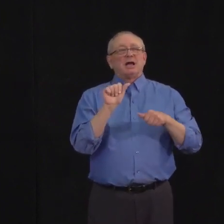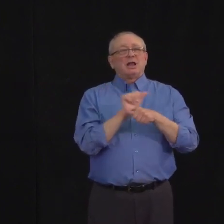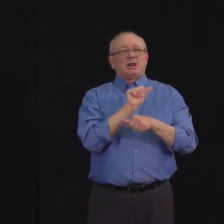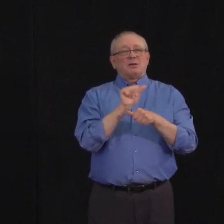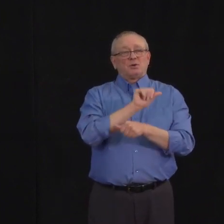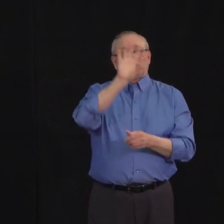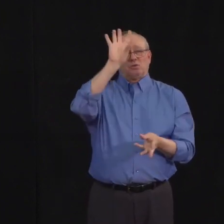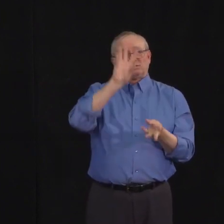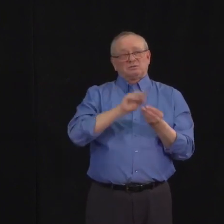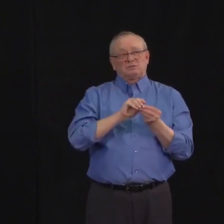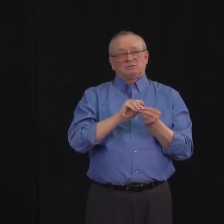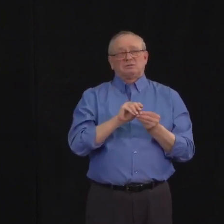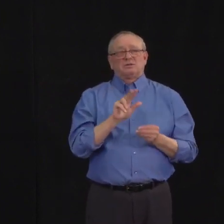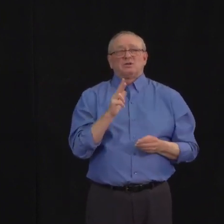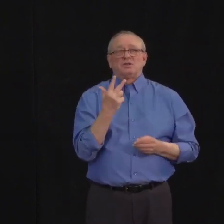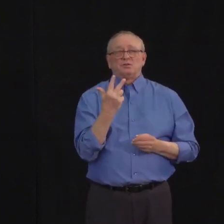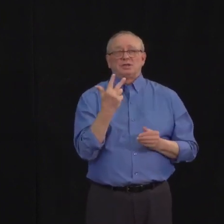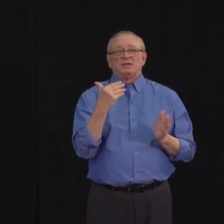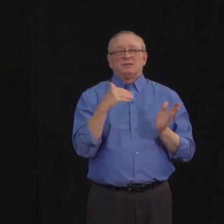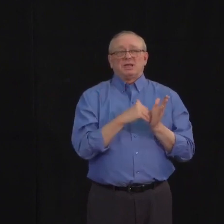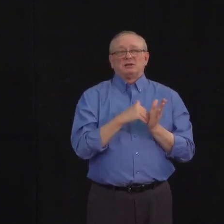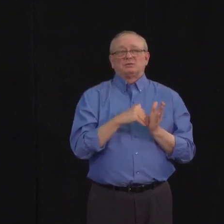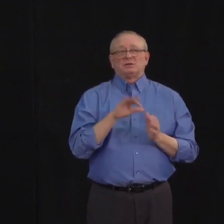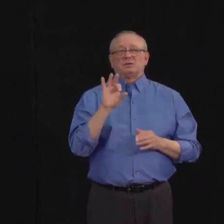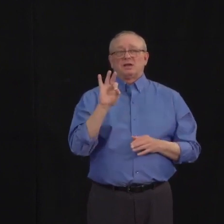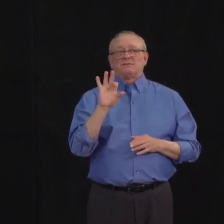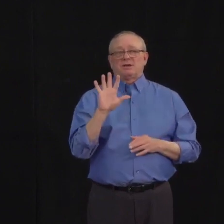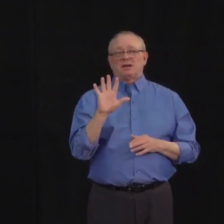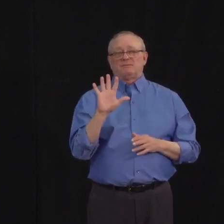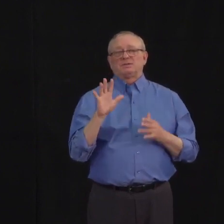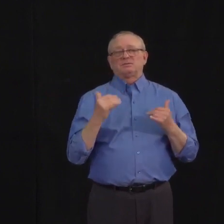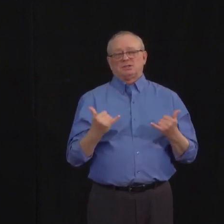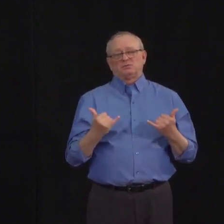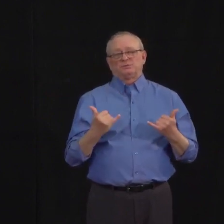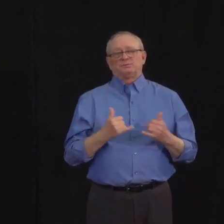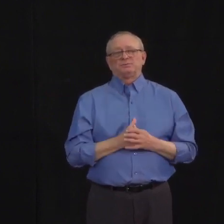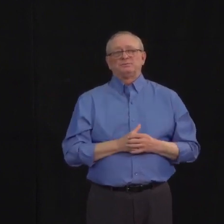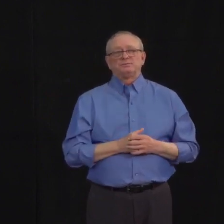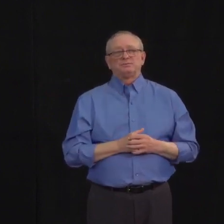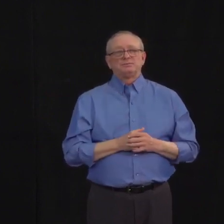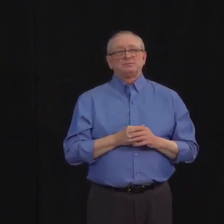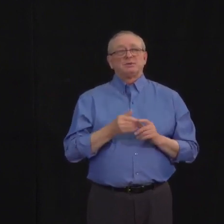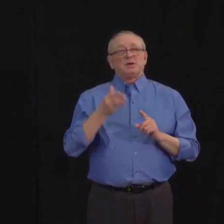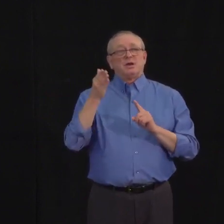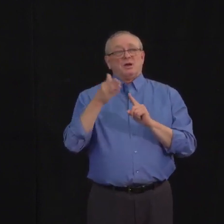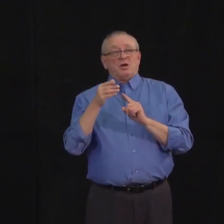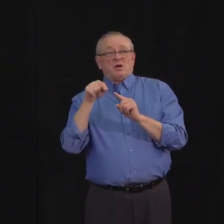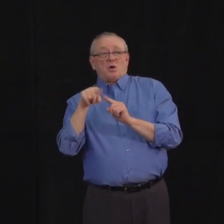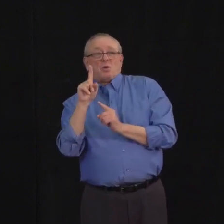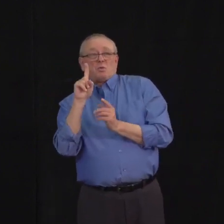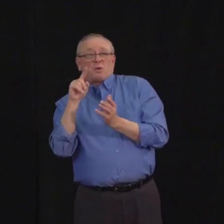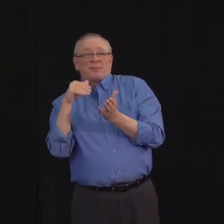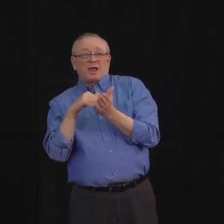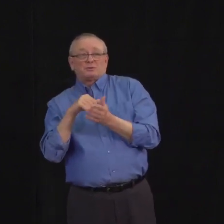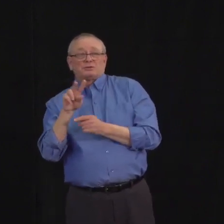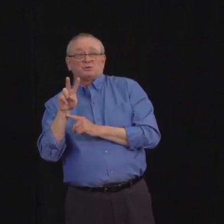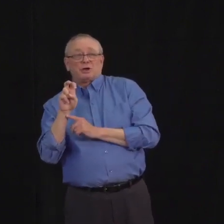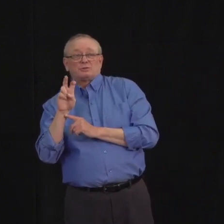to 3,095. Of these, 1,273 people have recovered.